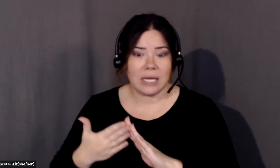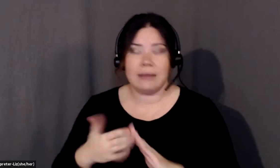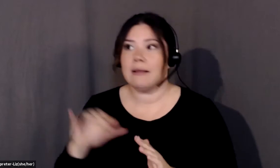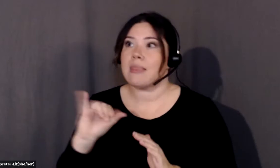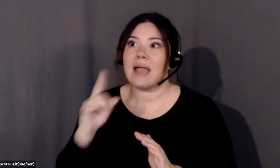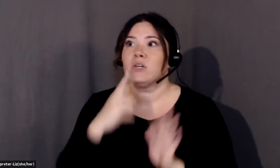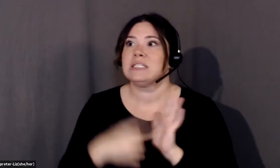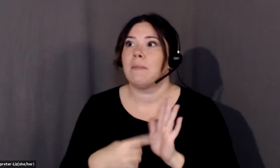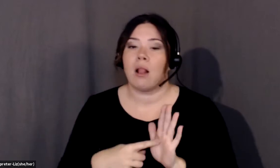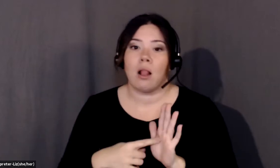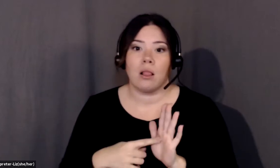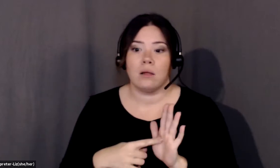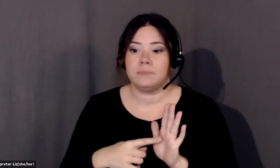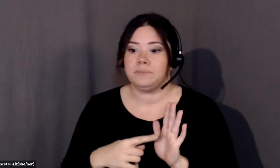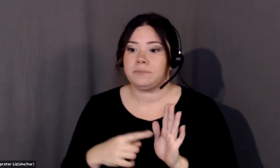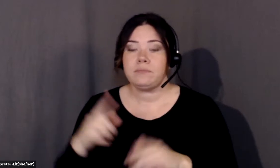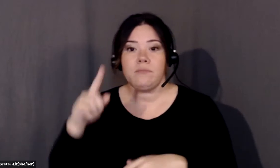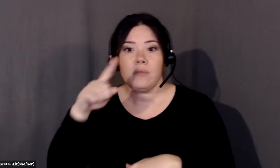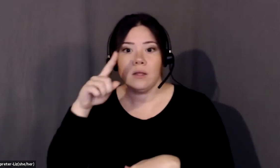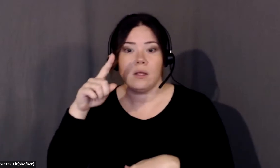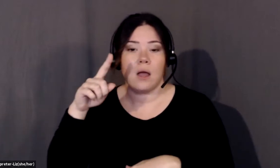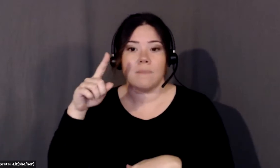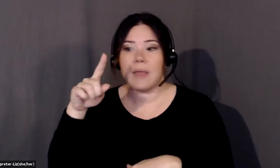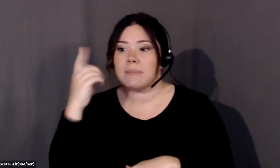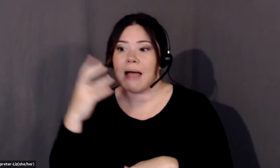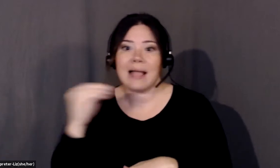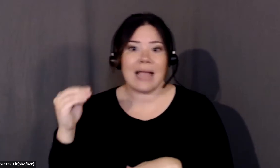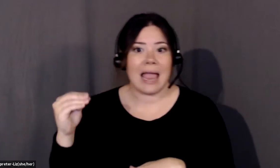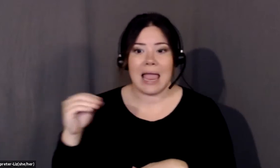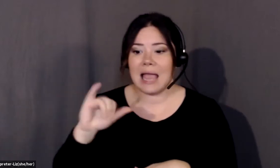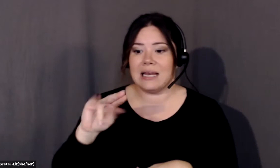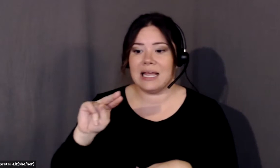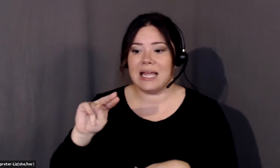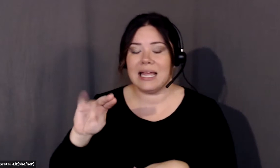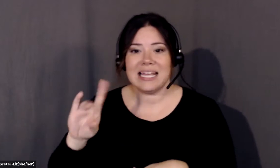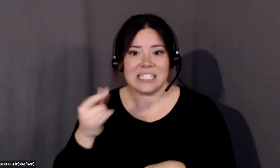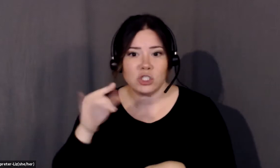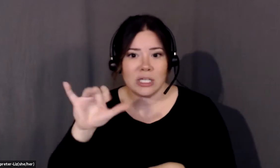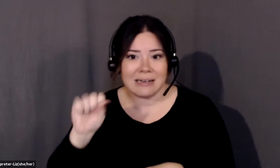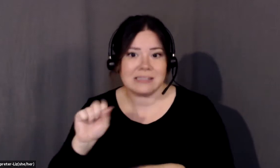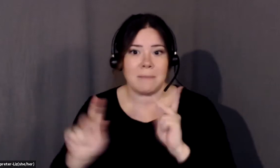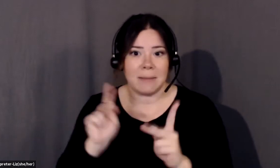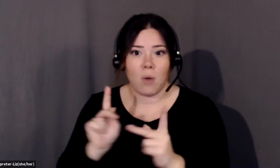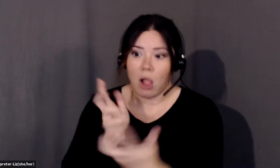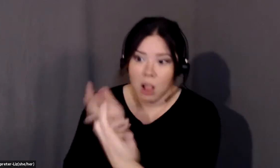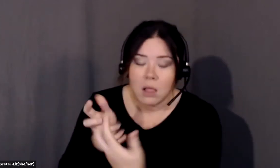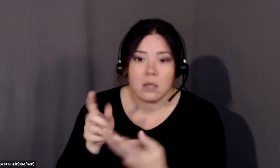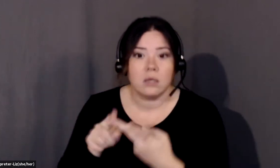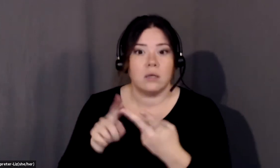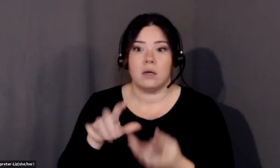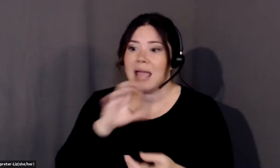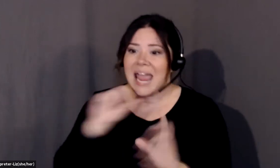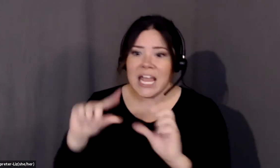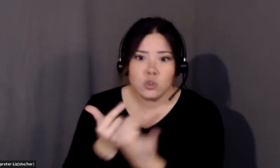identifying Black and Indigenous people of color or BIPOC, Hispanic and Latinx, or age groups or